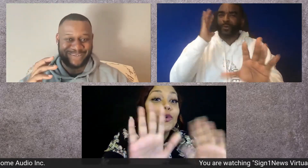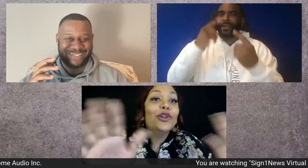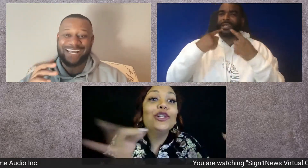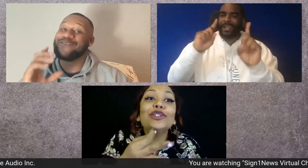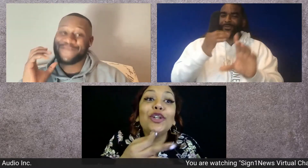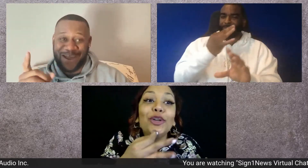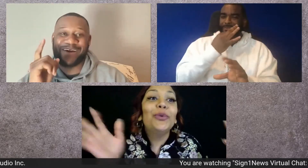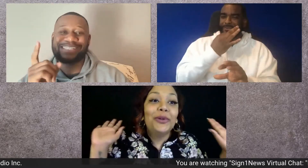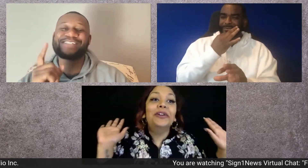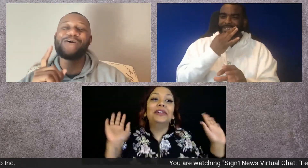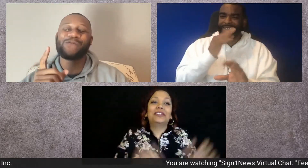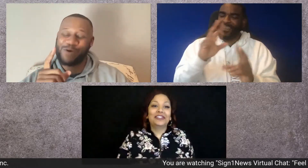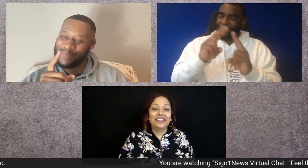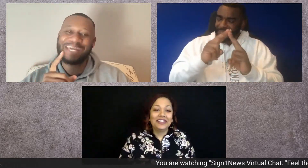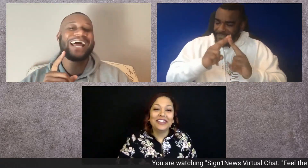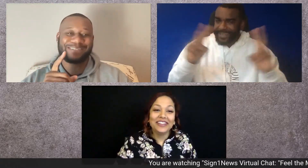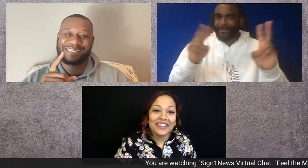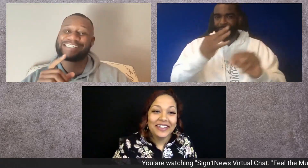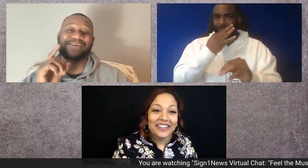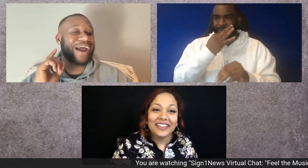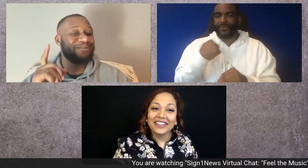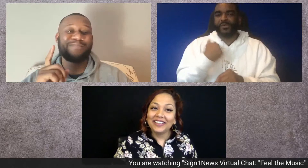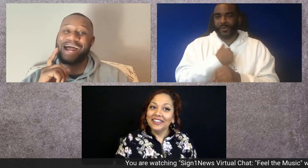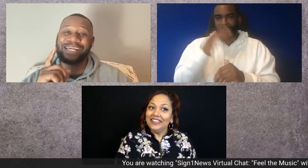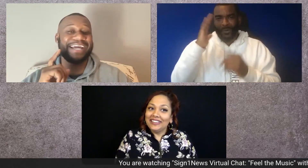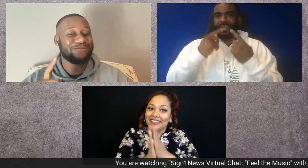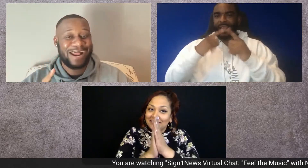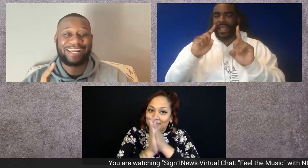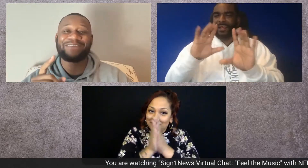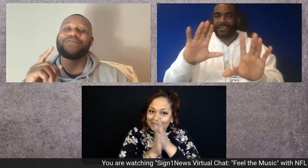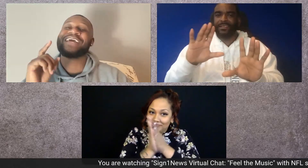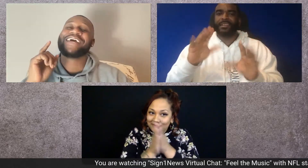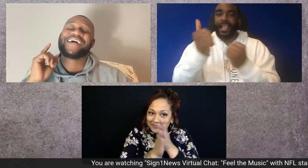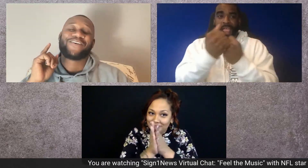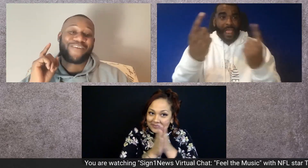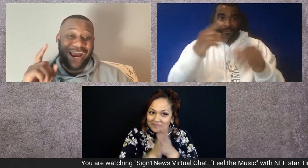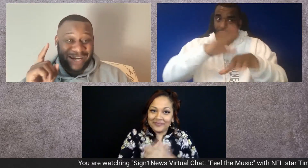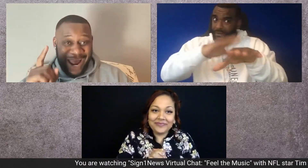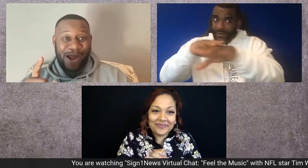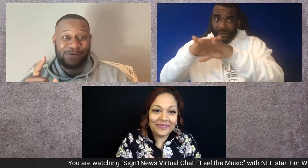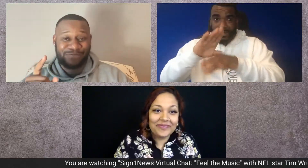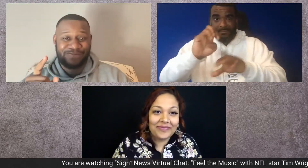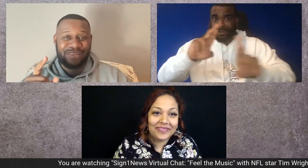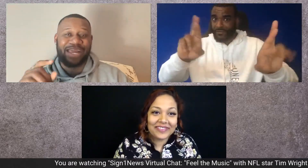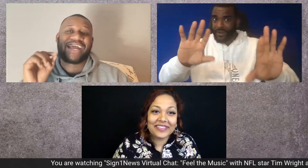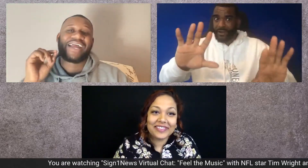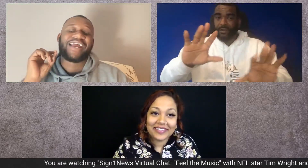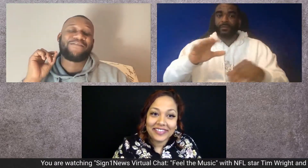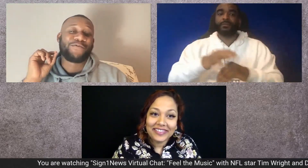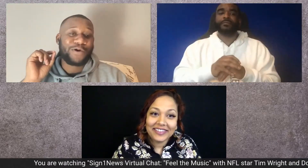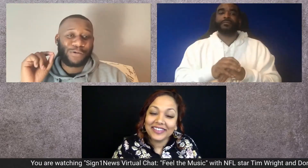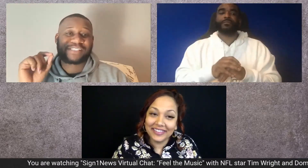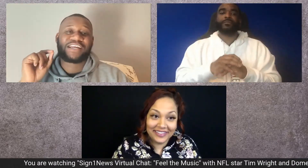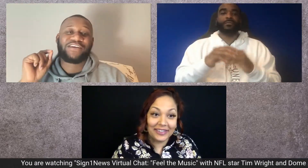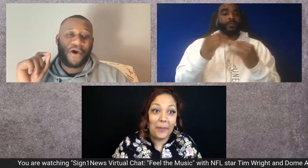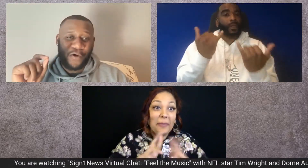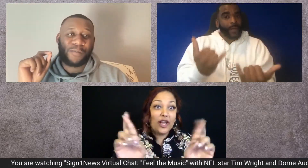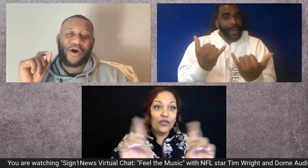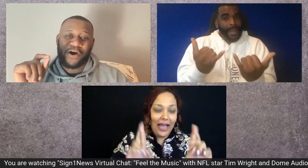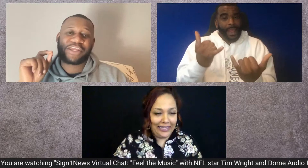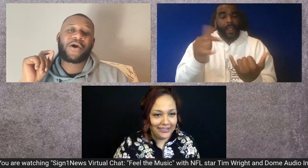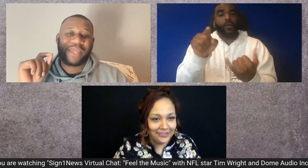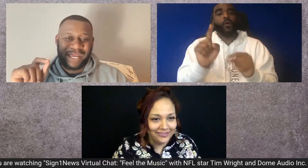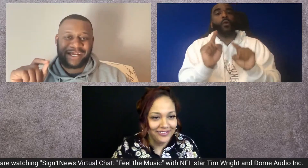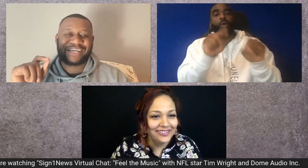soon. Very soon. We'll be announcing it. So everybody get ready. Right now, if you go to